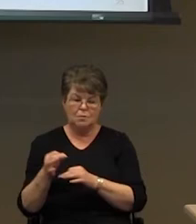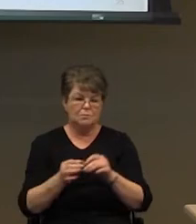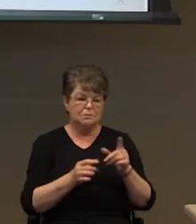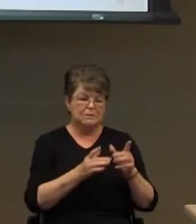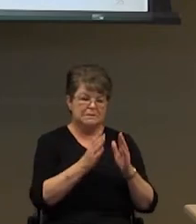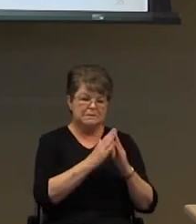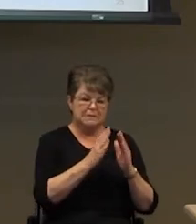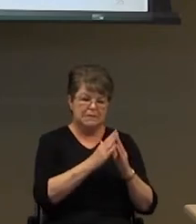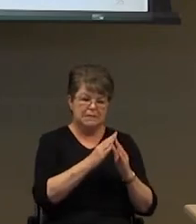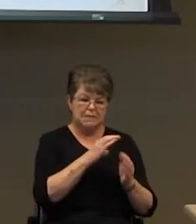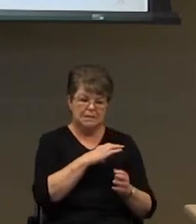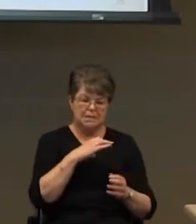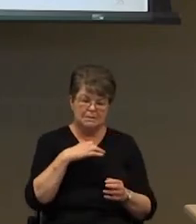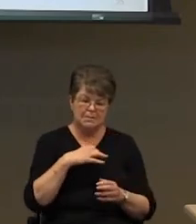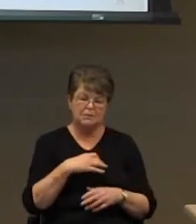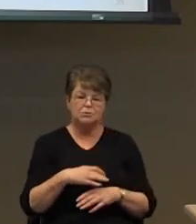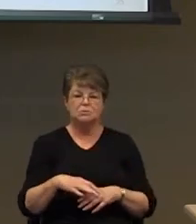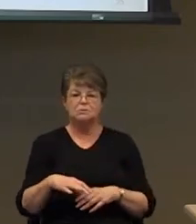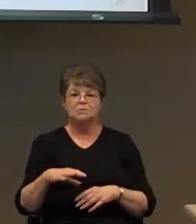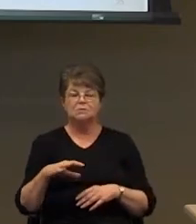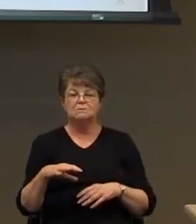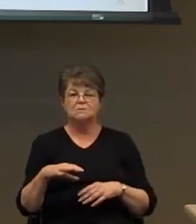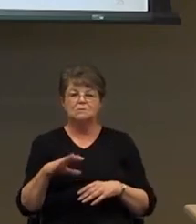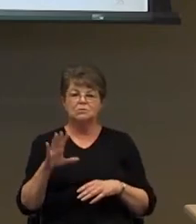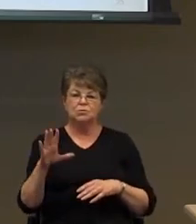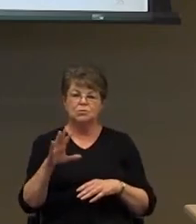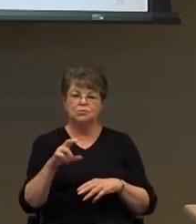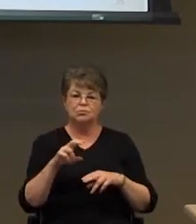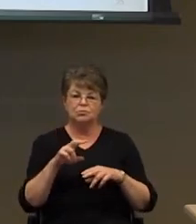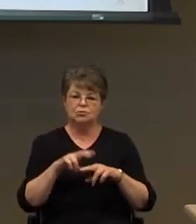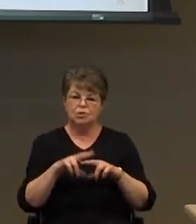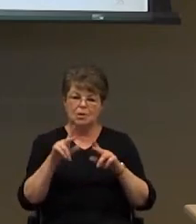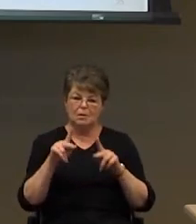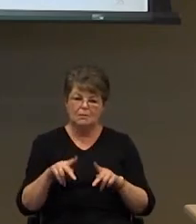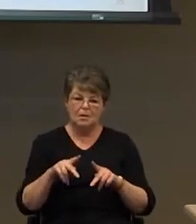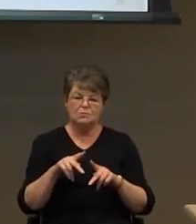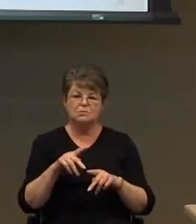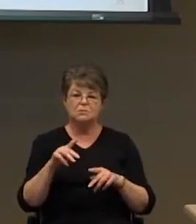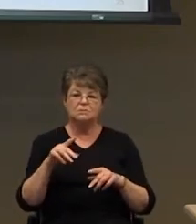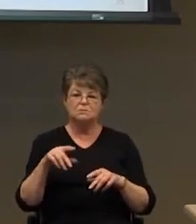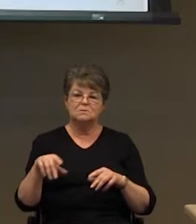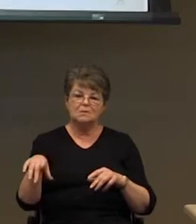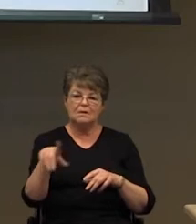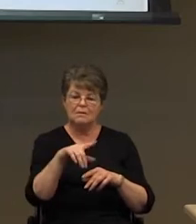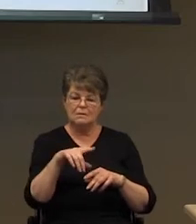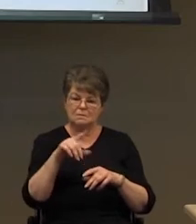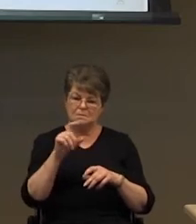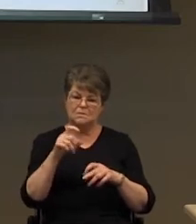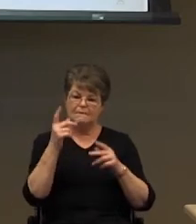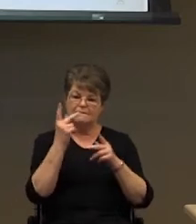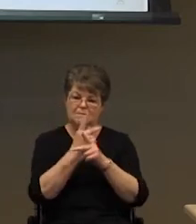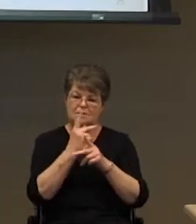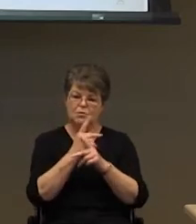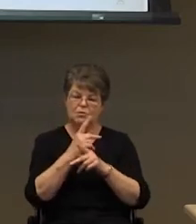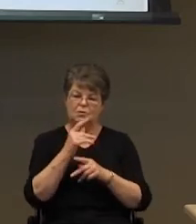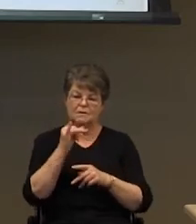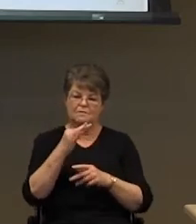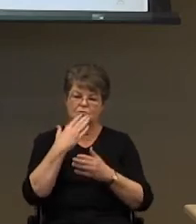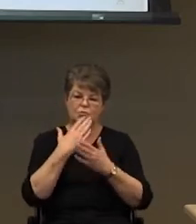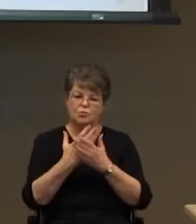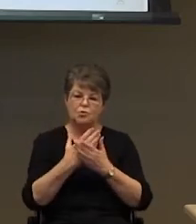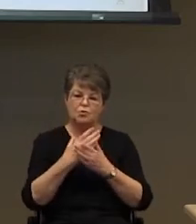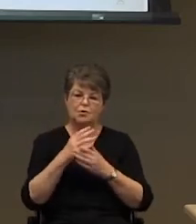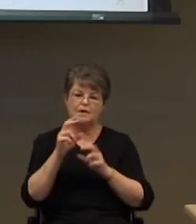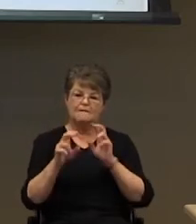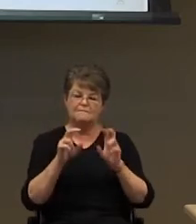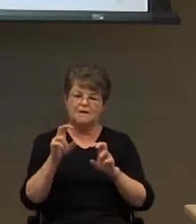the industrial foundation and your chairman's investors need to determine whether or not this is a good investment for our community. You probably heard me say before, if